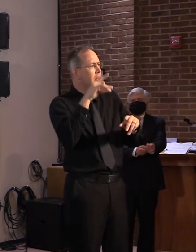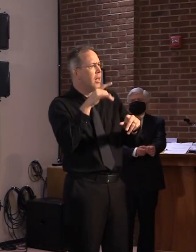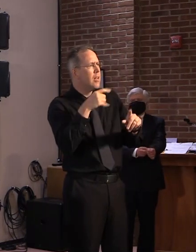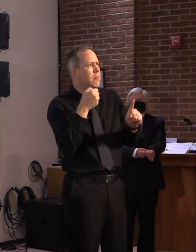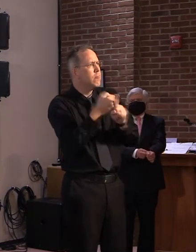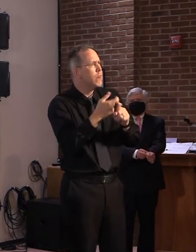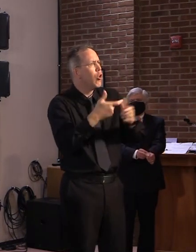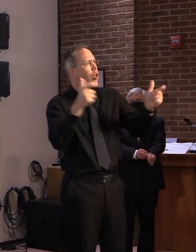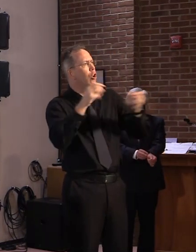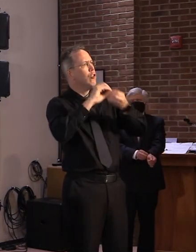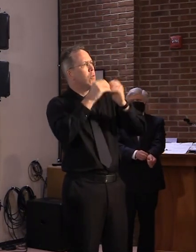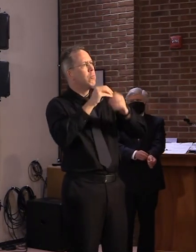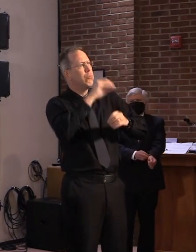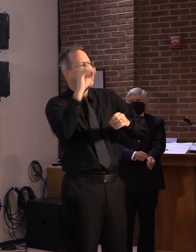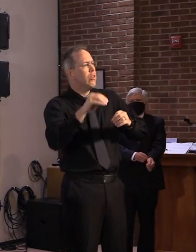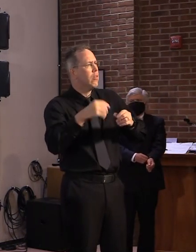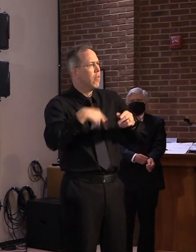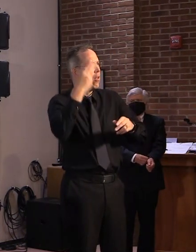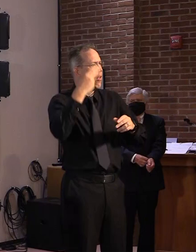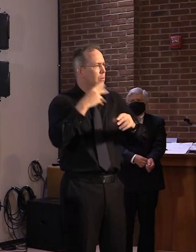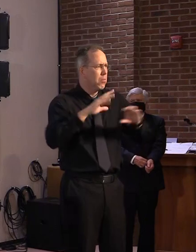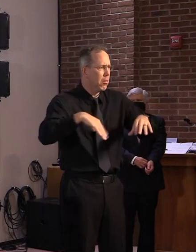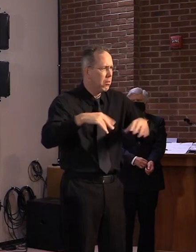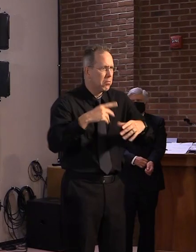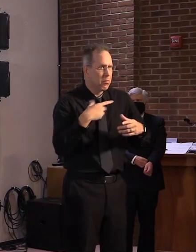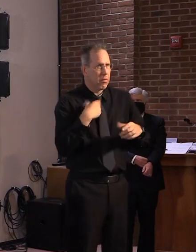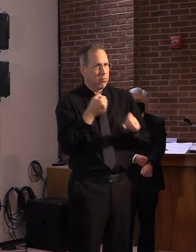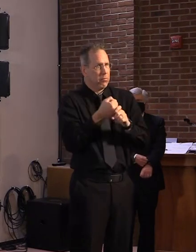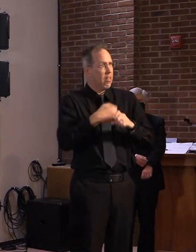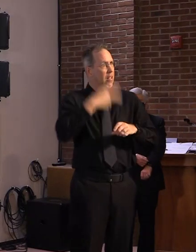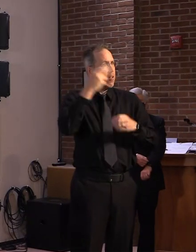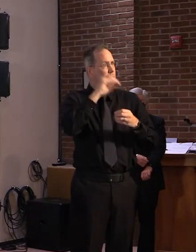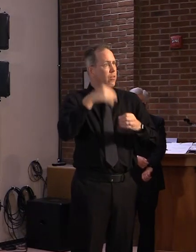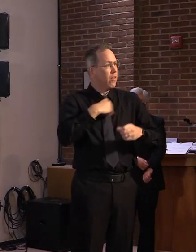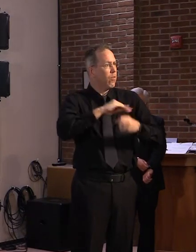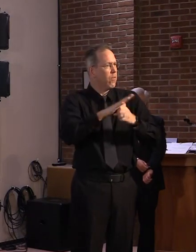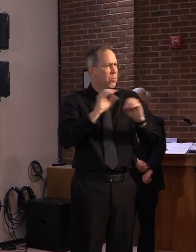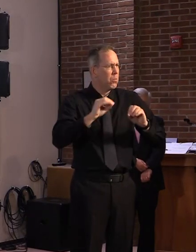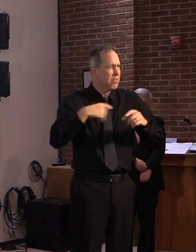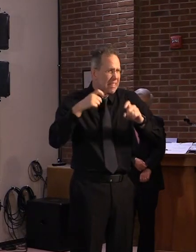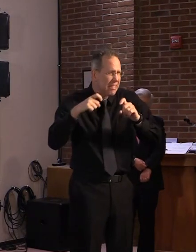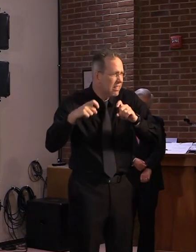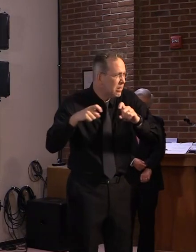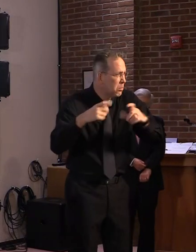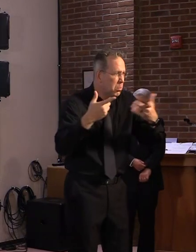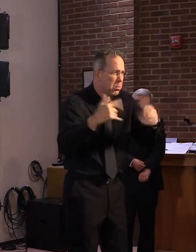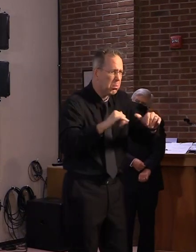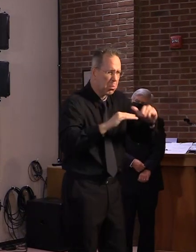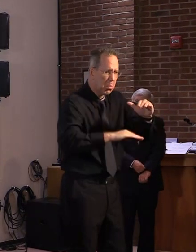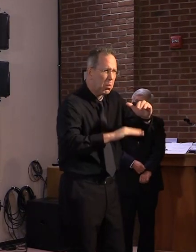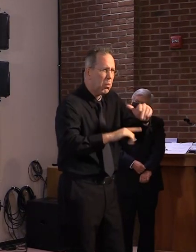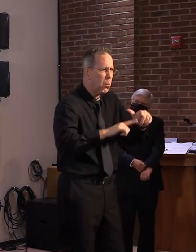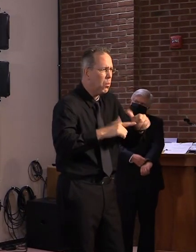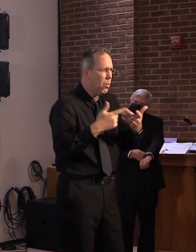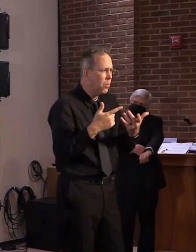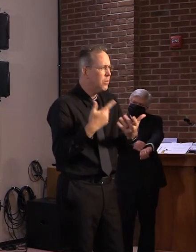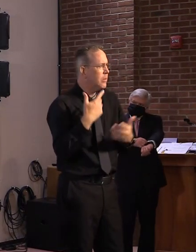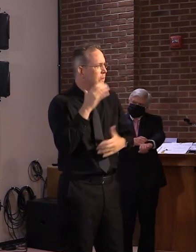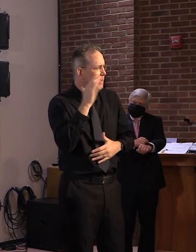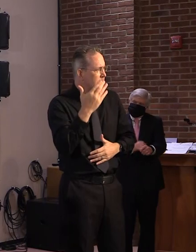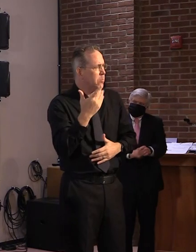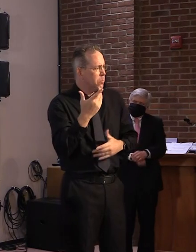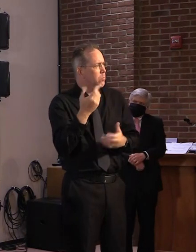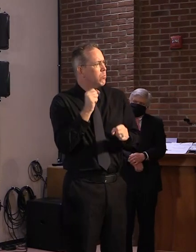modality. So it kind of reinforces my thought that I don't think we're going to find that many people with positive